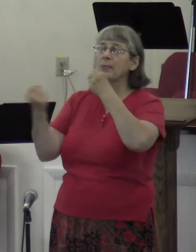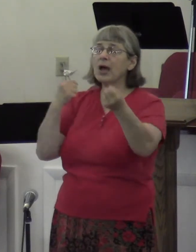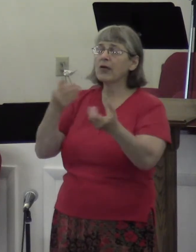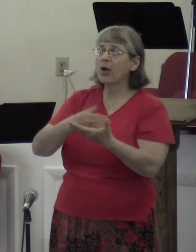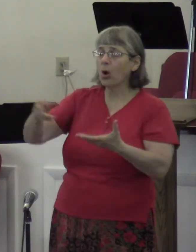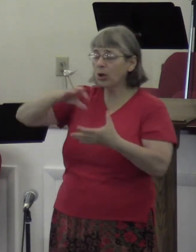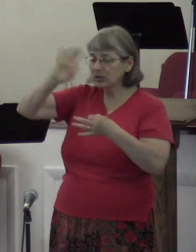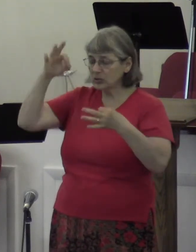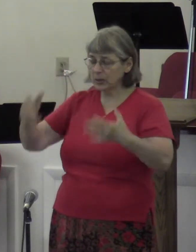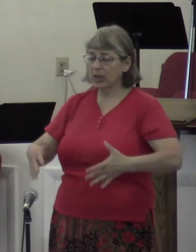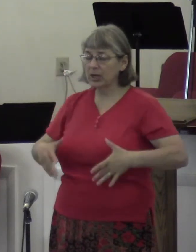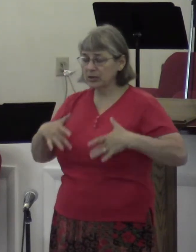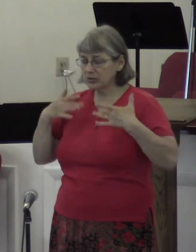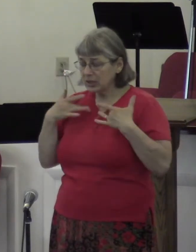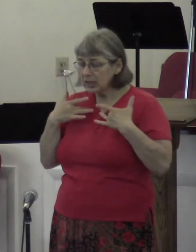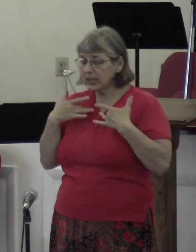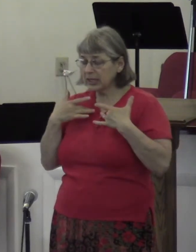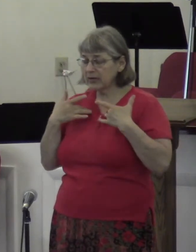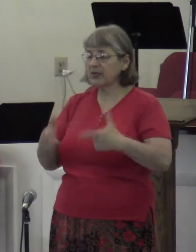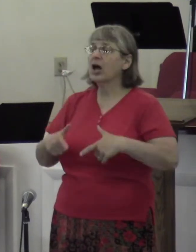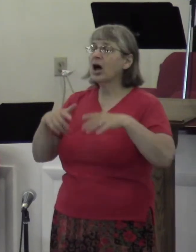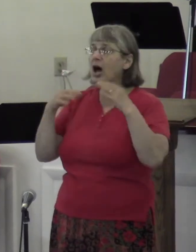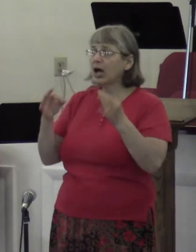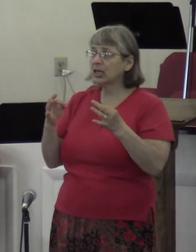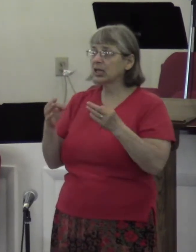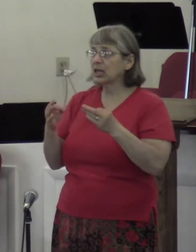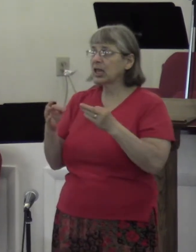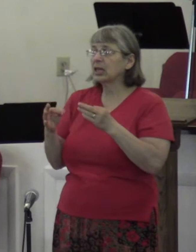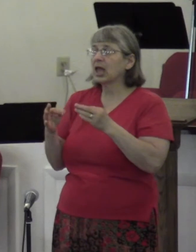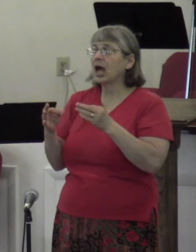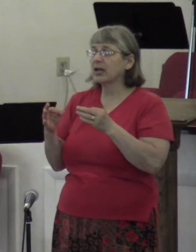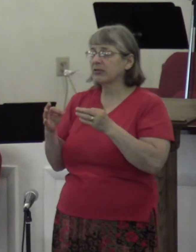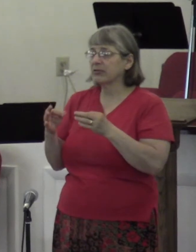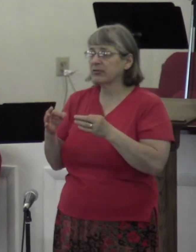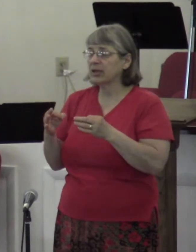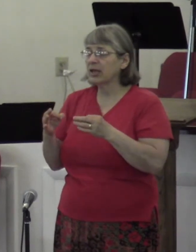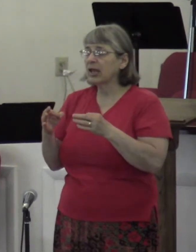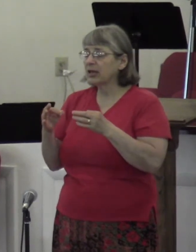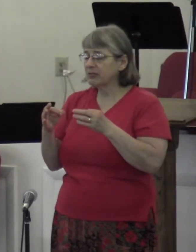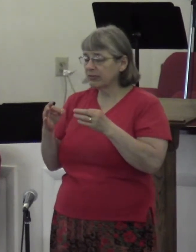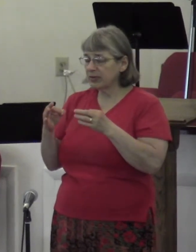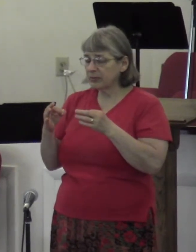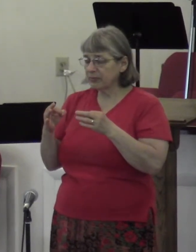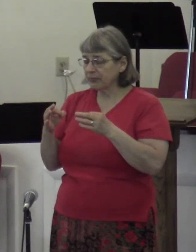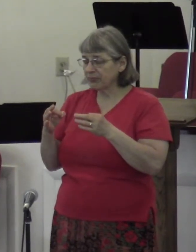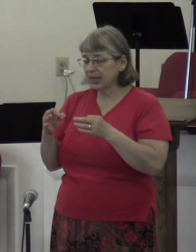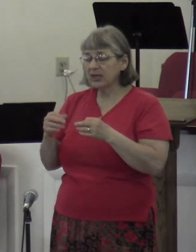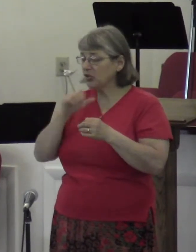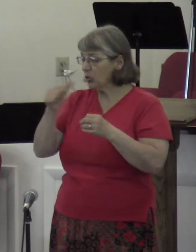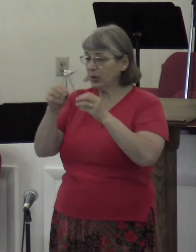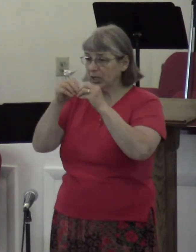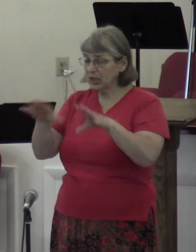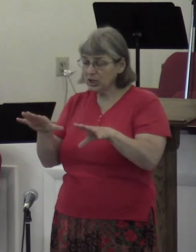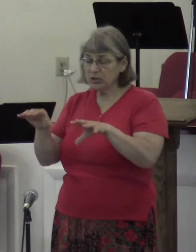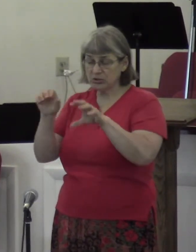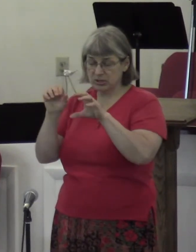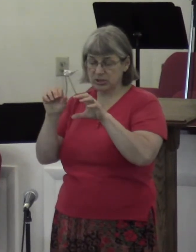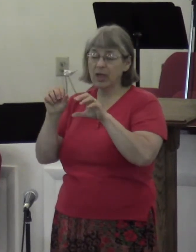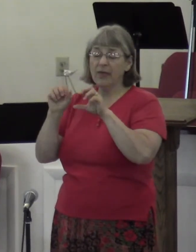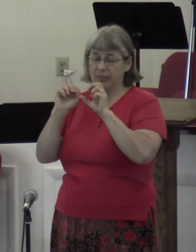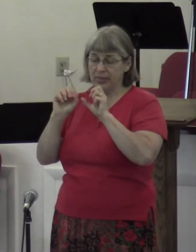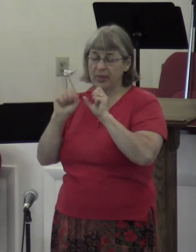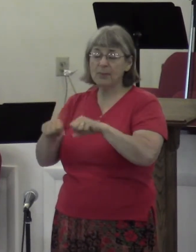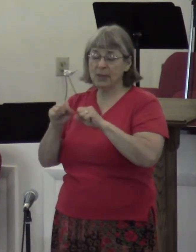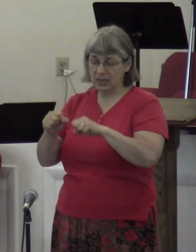Spirit to live a life above sin. Now, does that mean that we lose the capability of sinning? No, because we're still